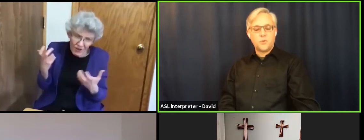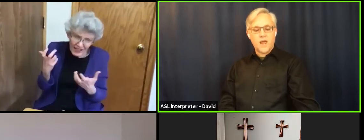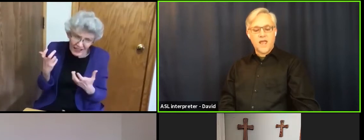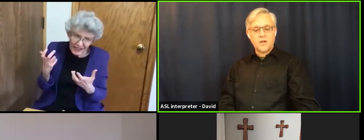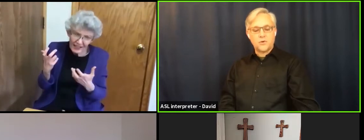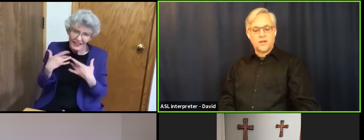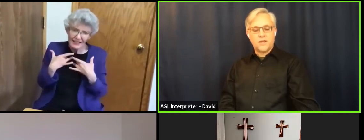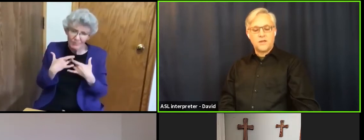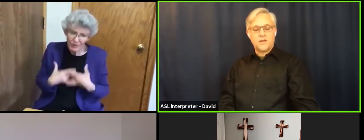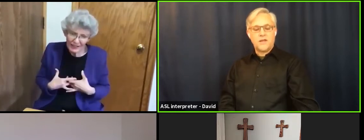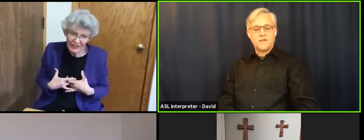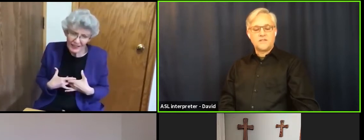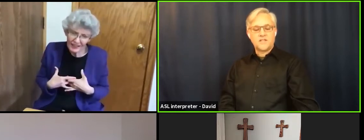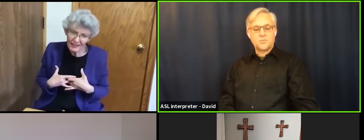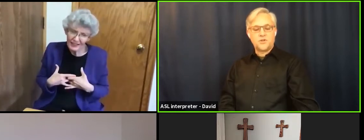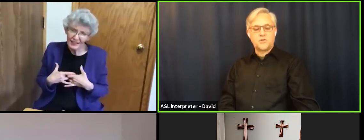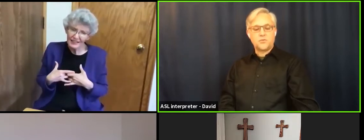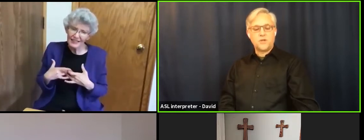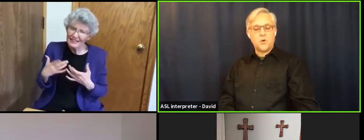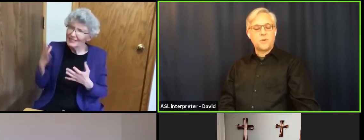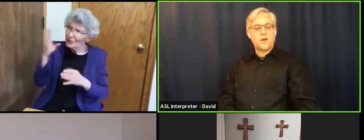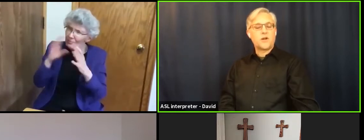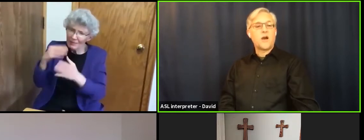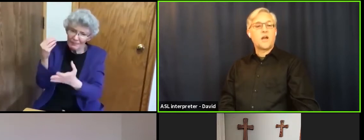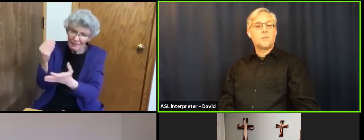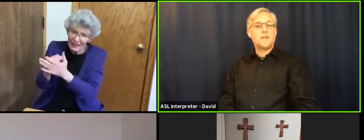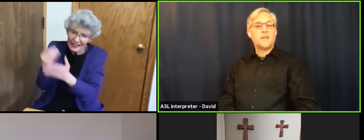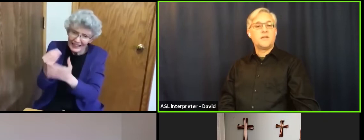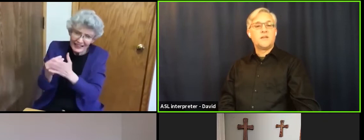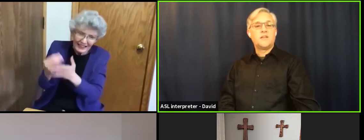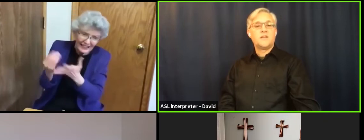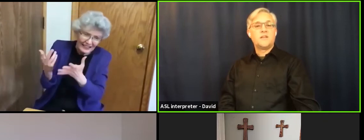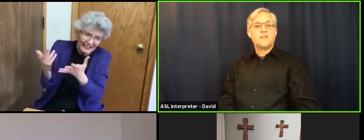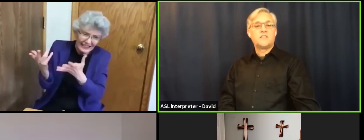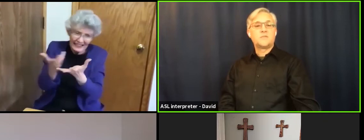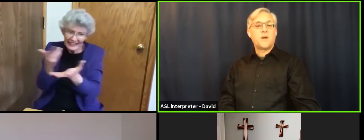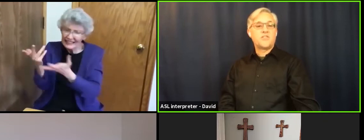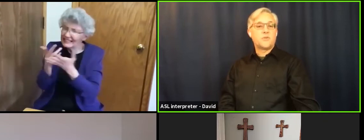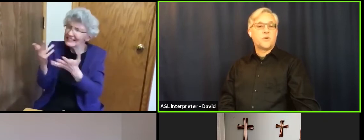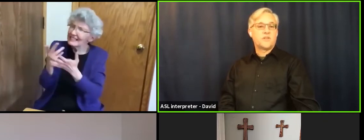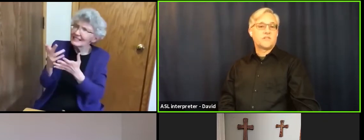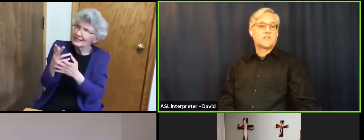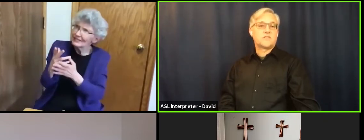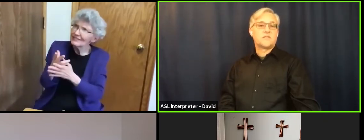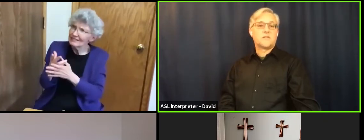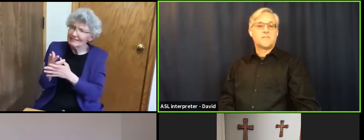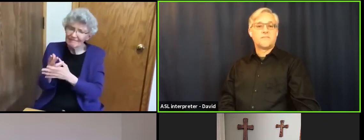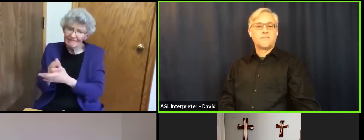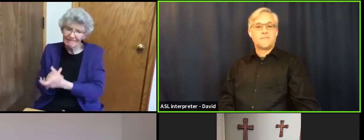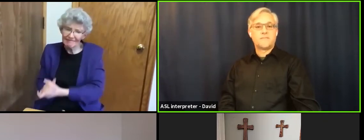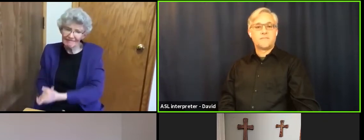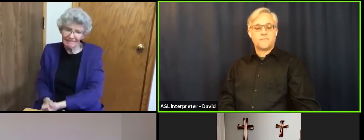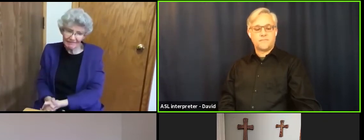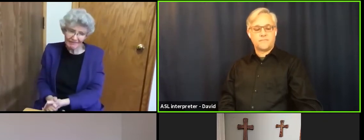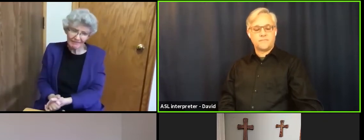for those who are angry and desperate to reopen our economy despite the risks,